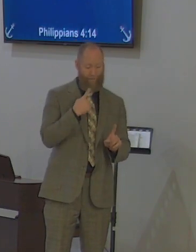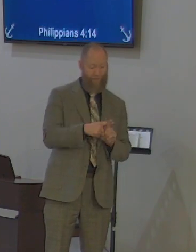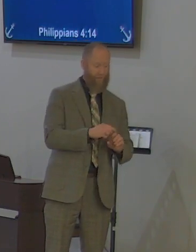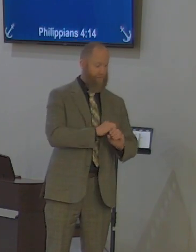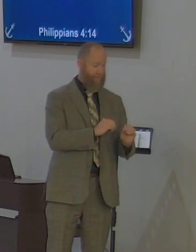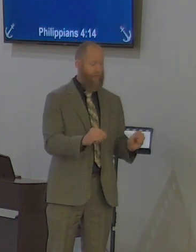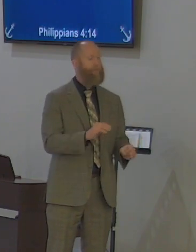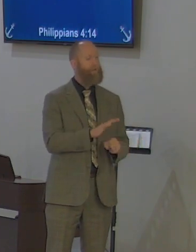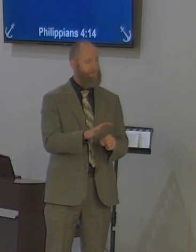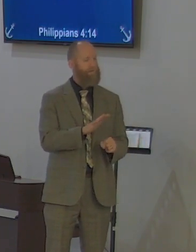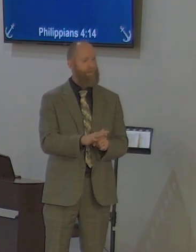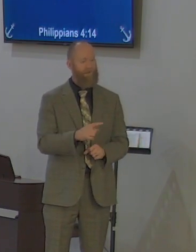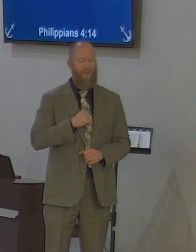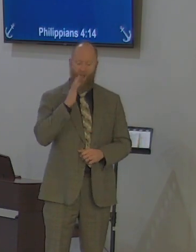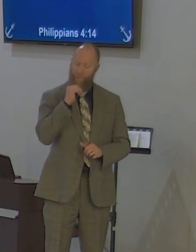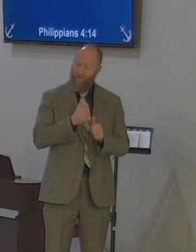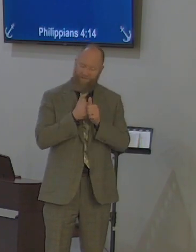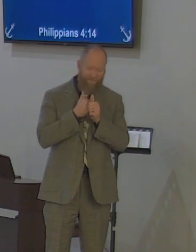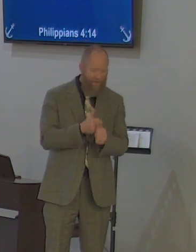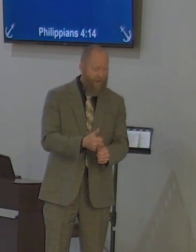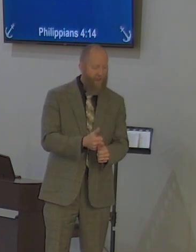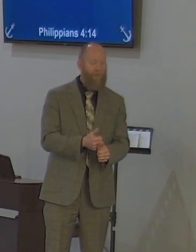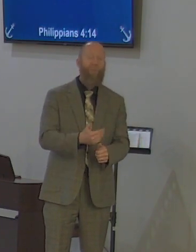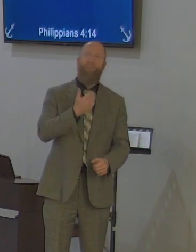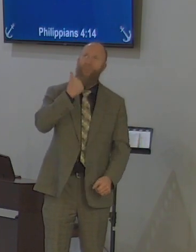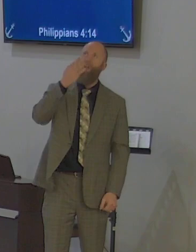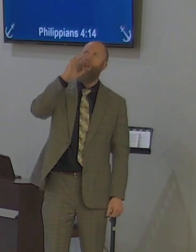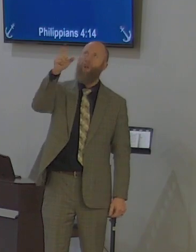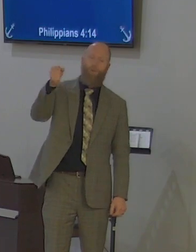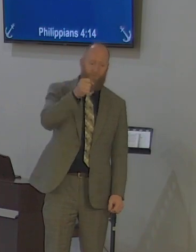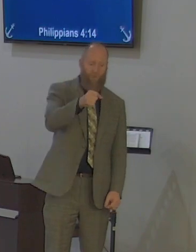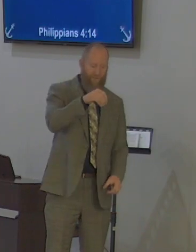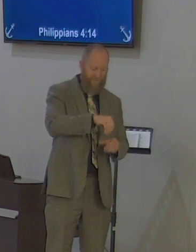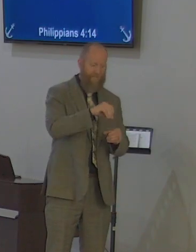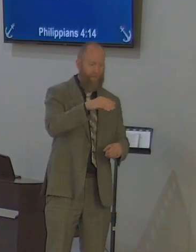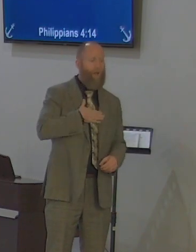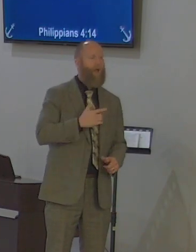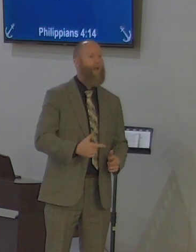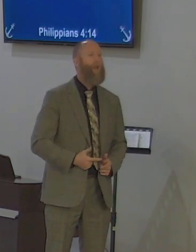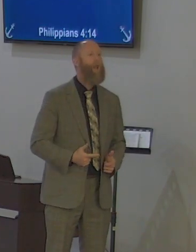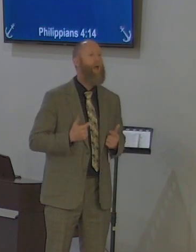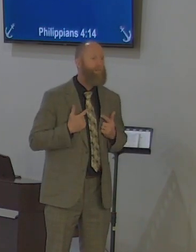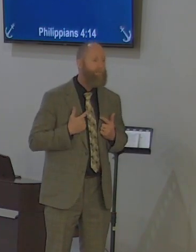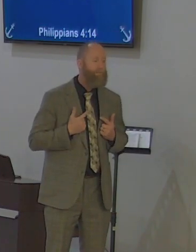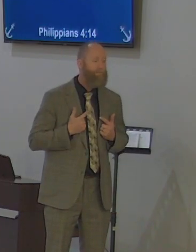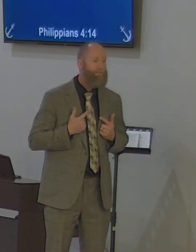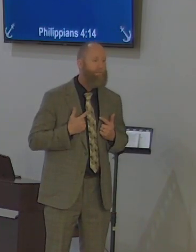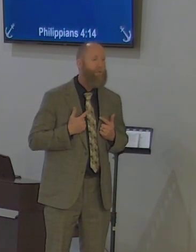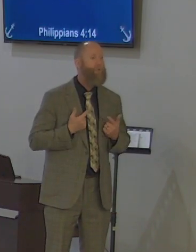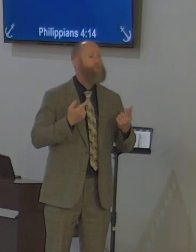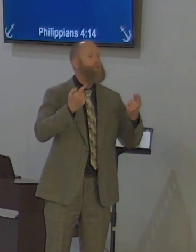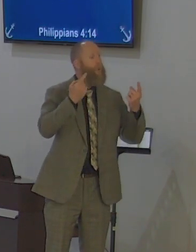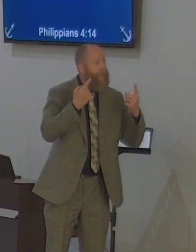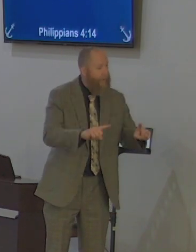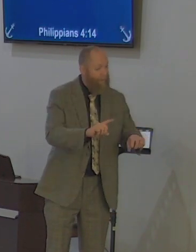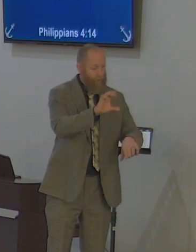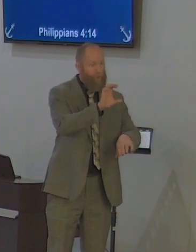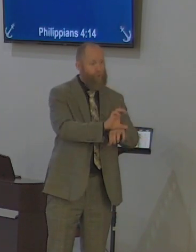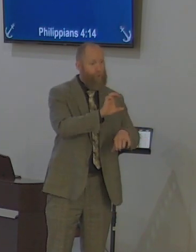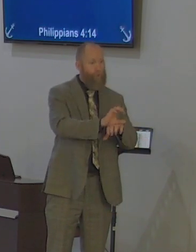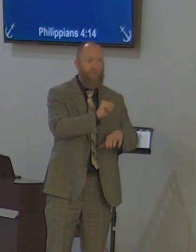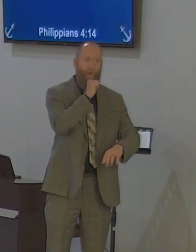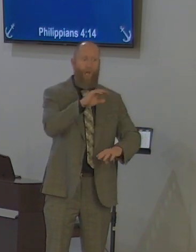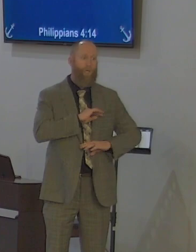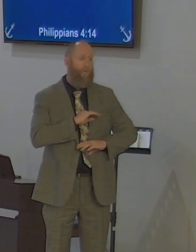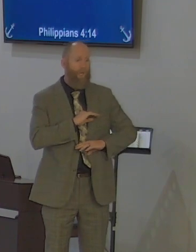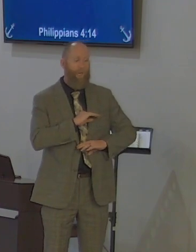follow and be thankful for what he put in my life. And so the work just gets static. It gets routine. And